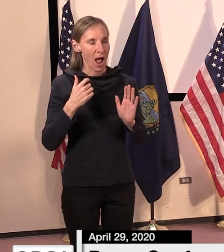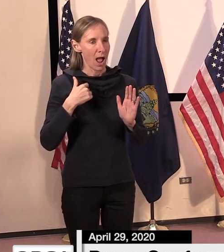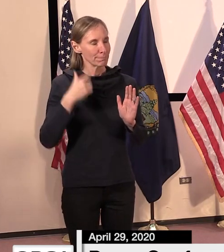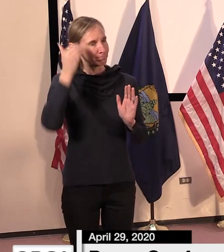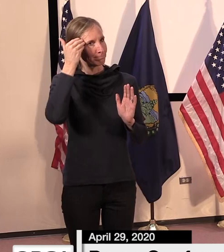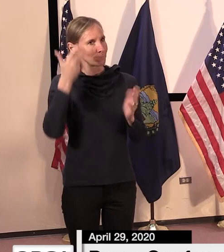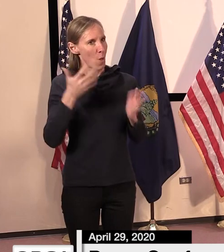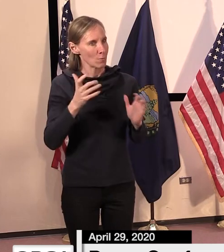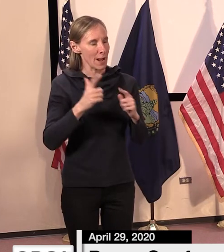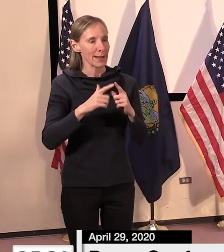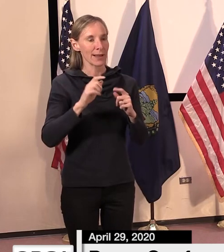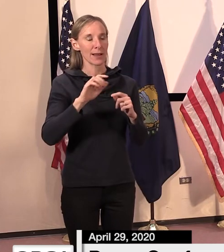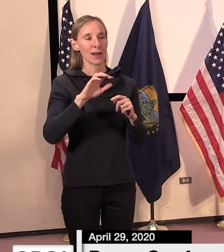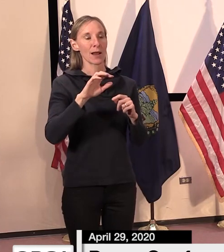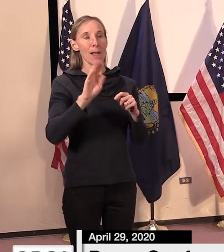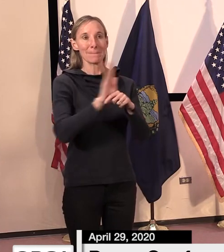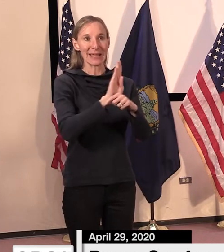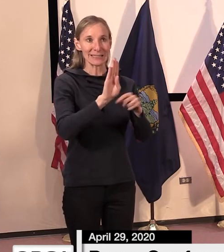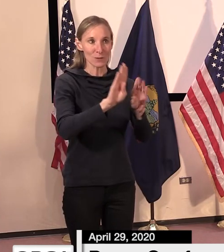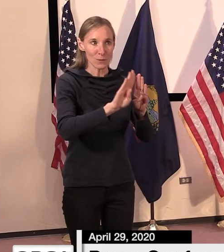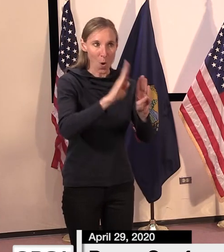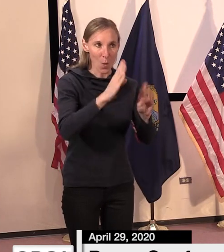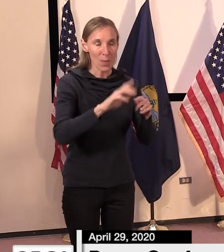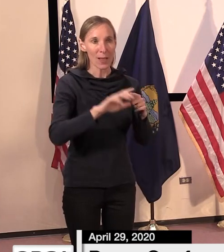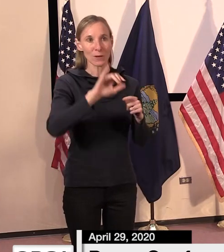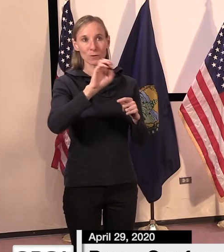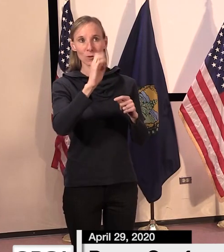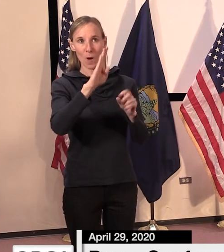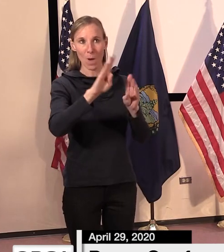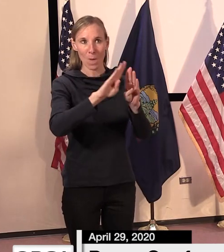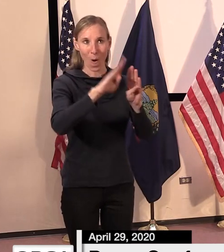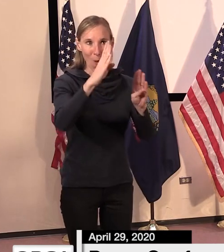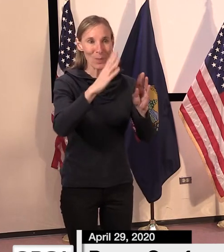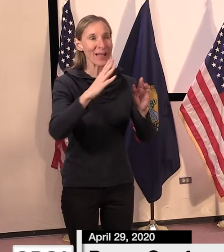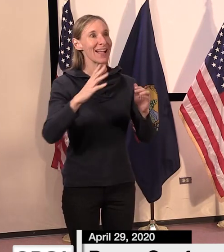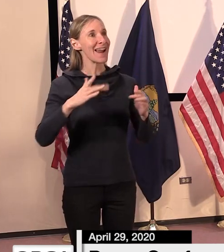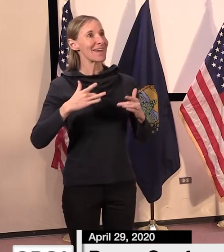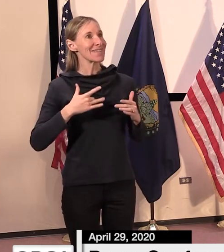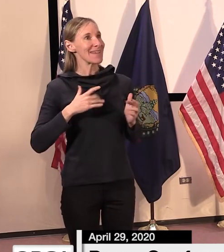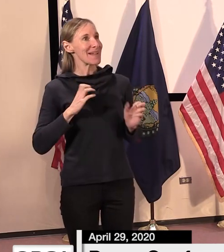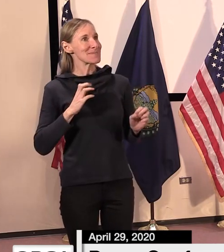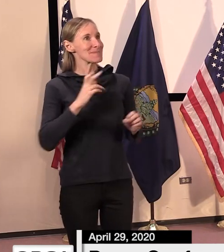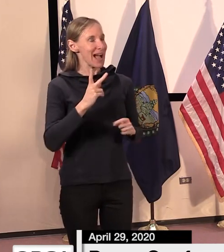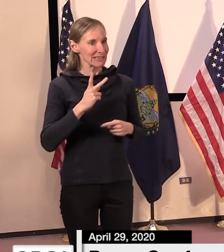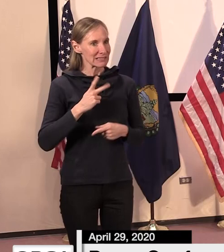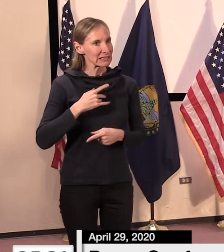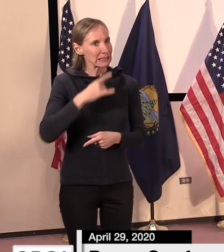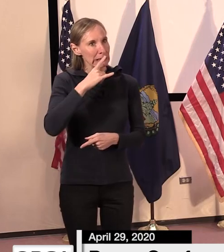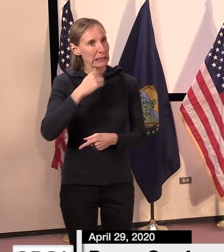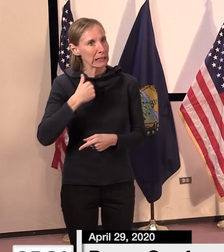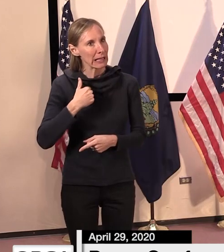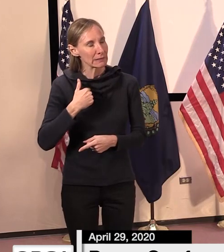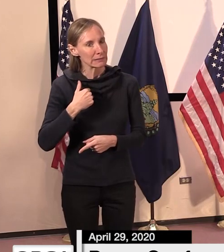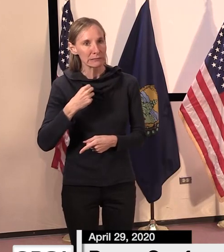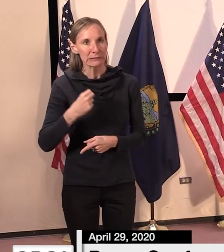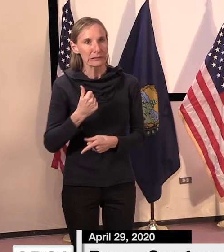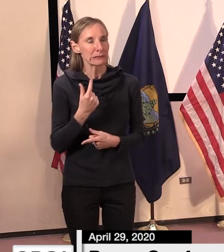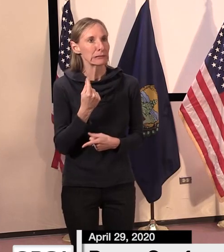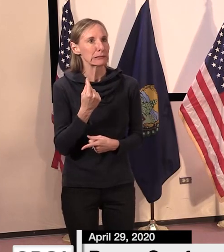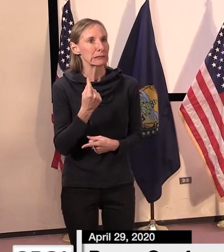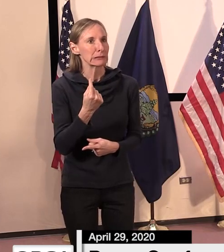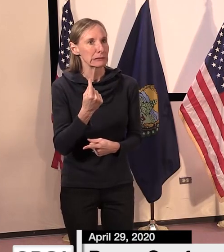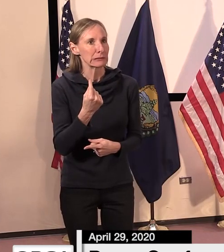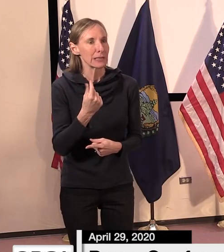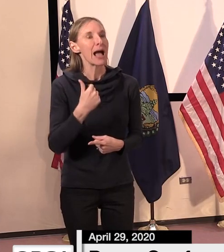economy, we know this is a factor that might prevent someone from going back to work. And I do believe there's an